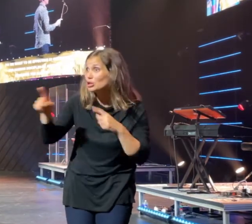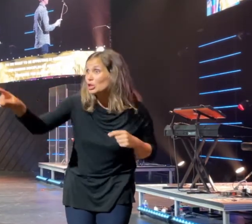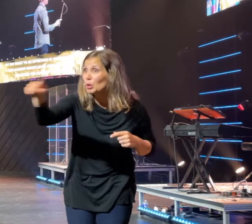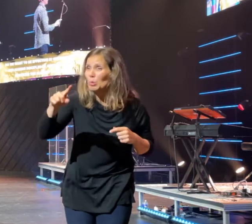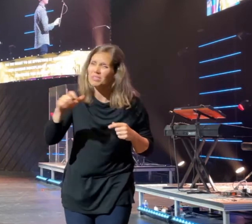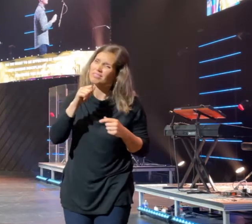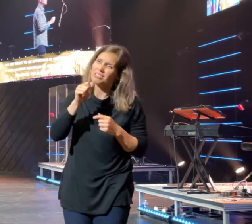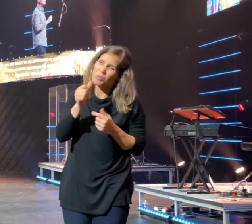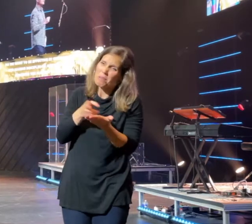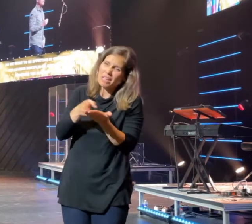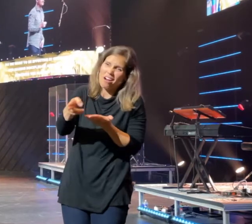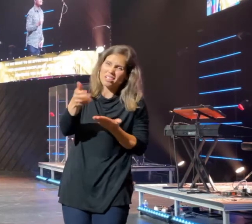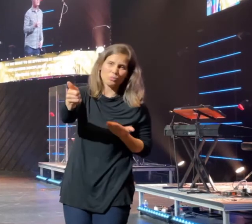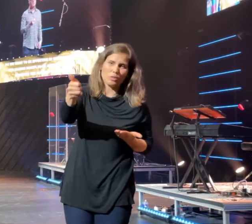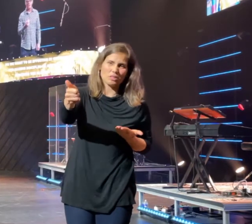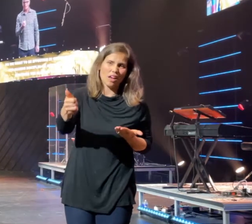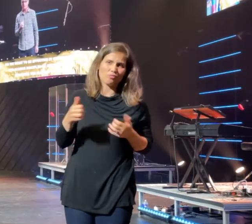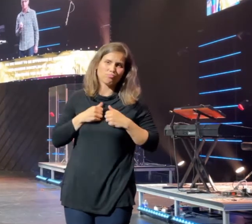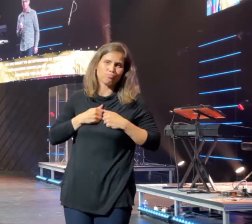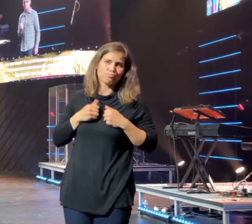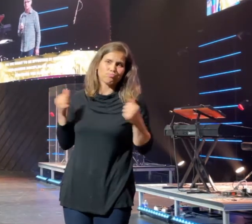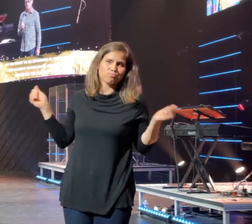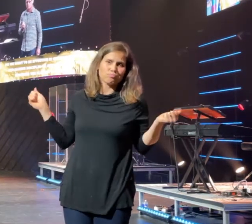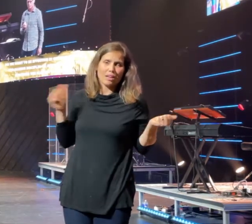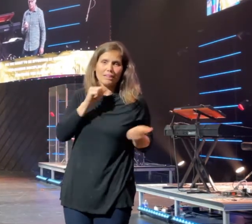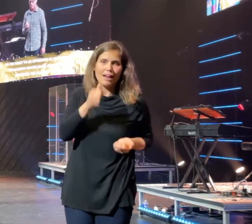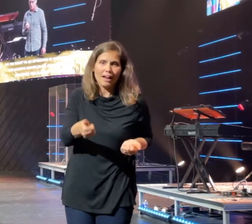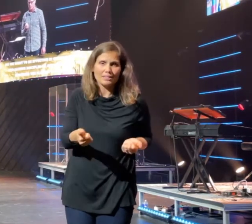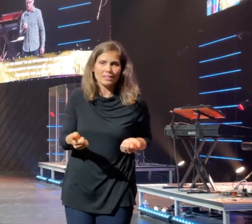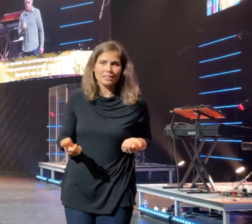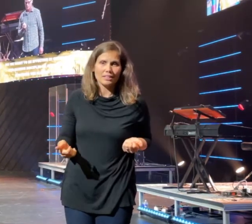yourself. But do we want to be effective